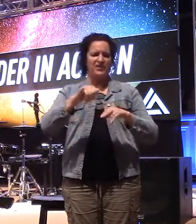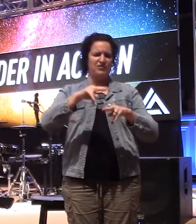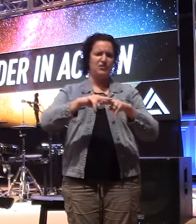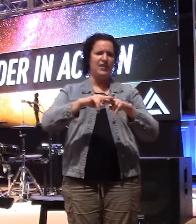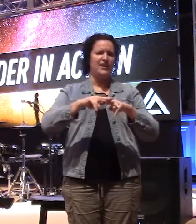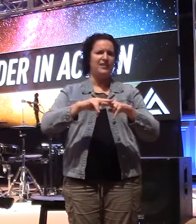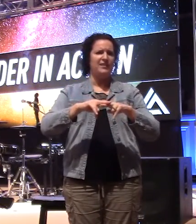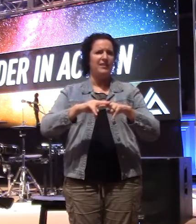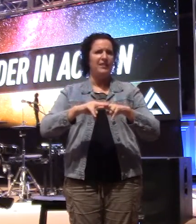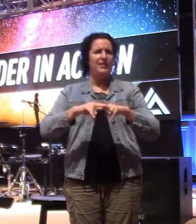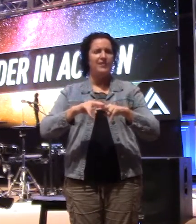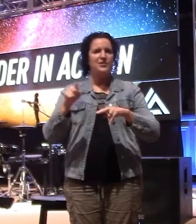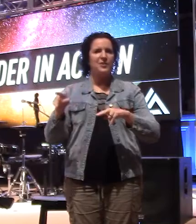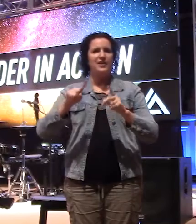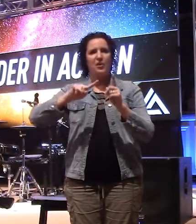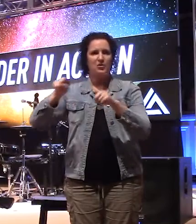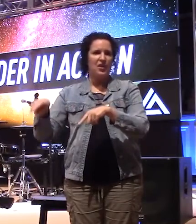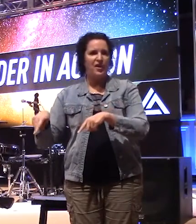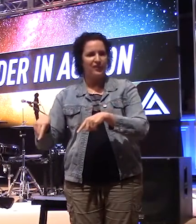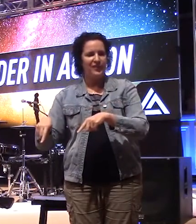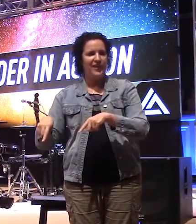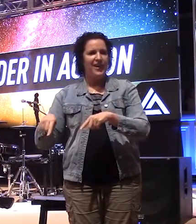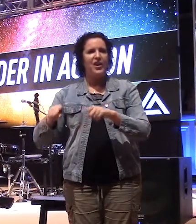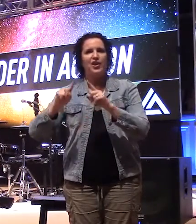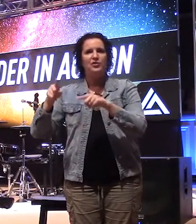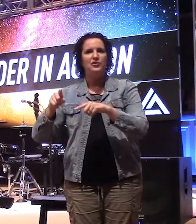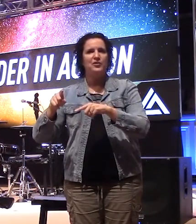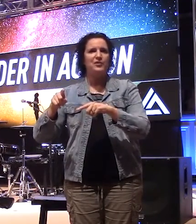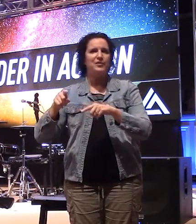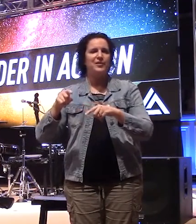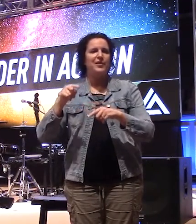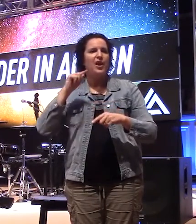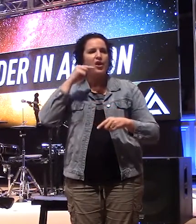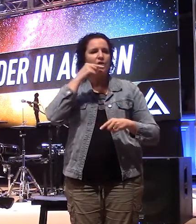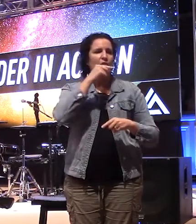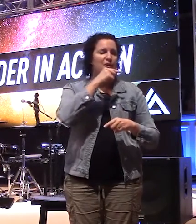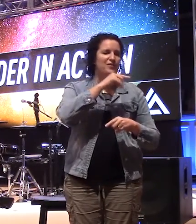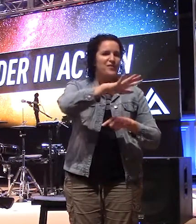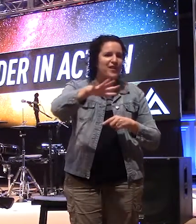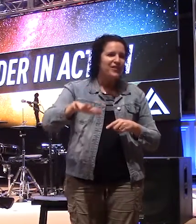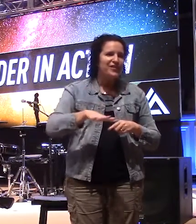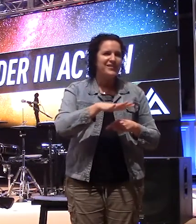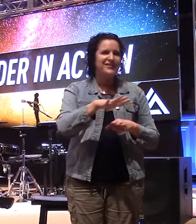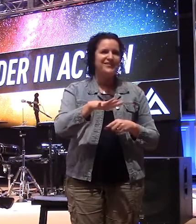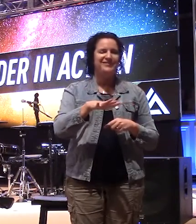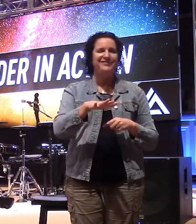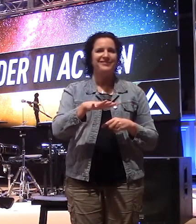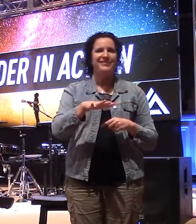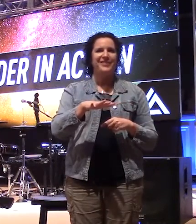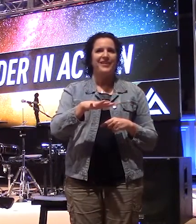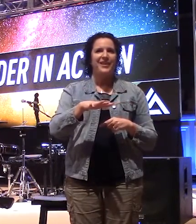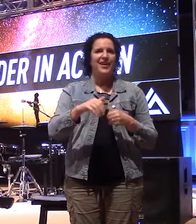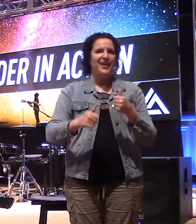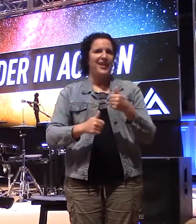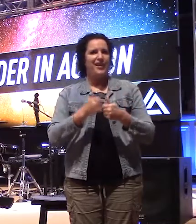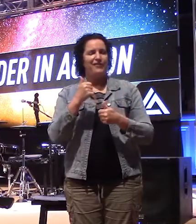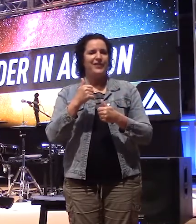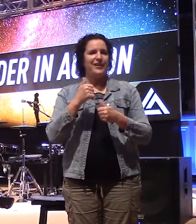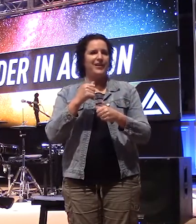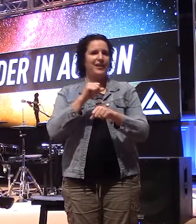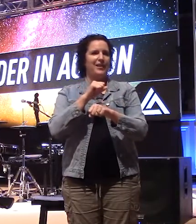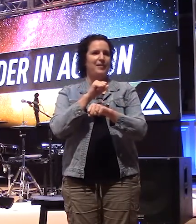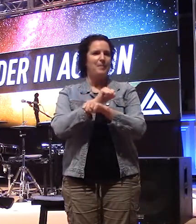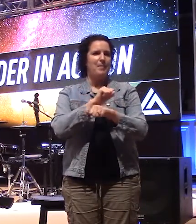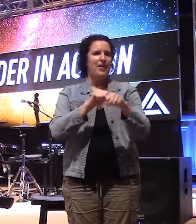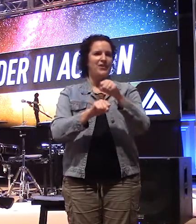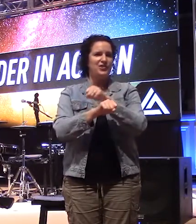And so it takes life and jumps off the tracks and heads down the cornfield, it'll be about one car fall over. You see, every bondage